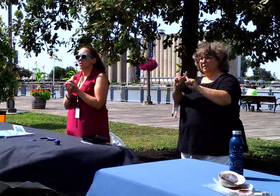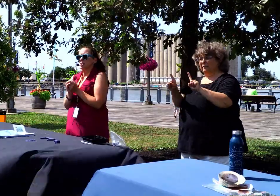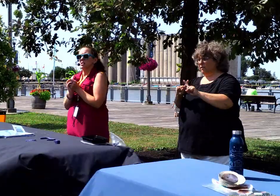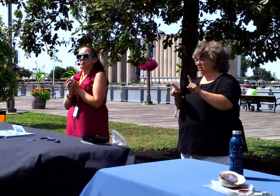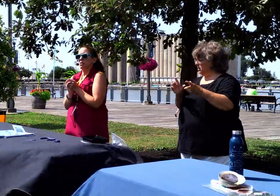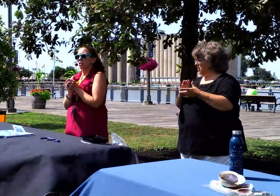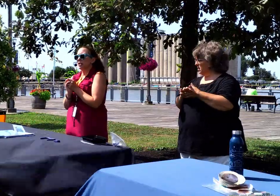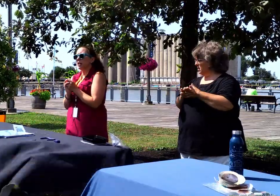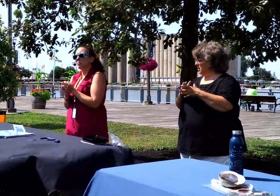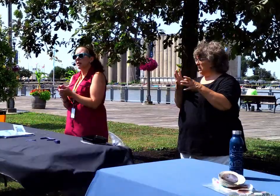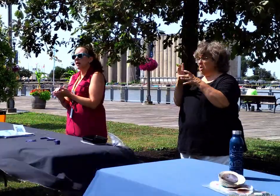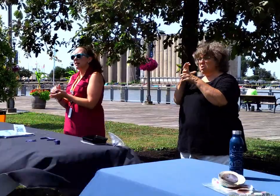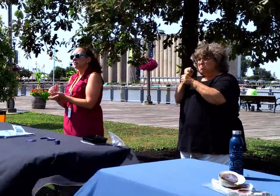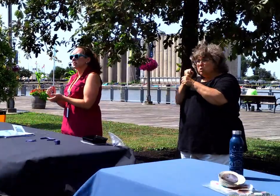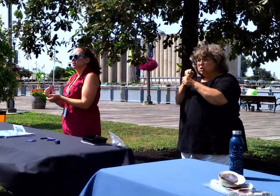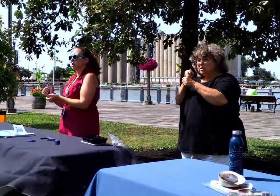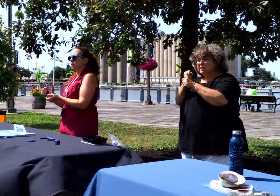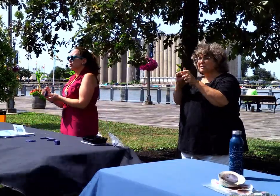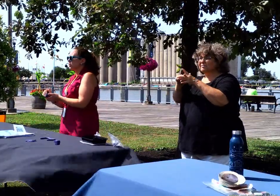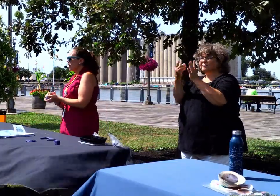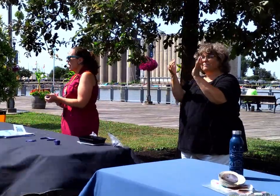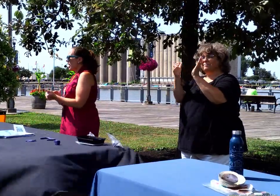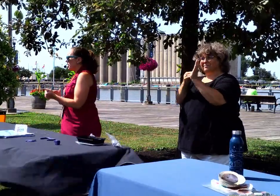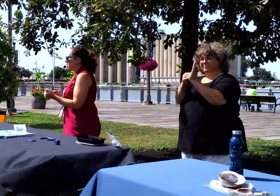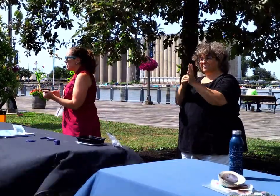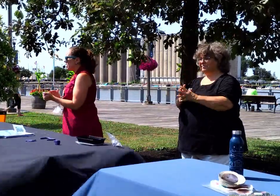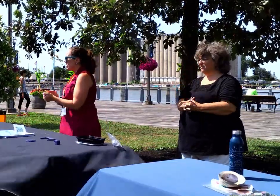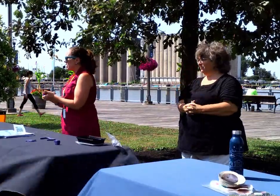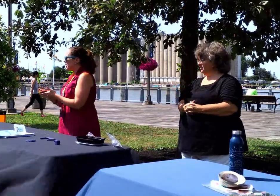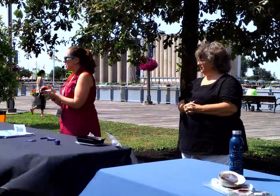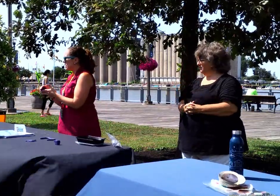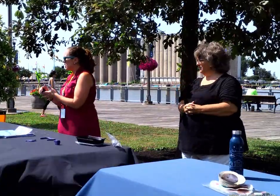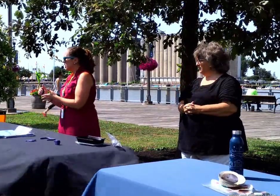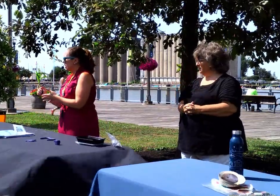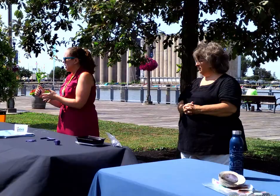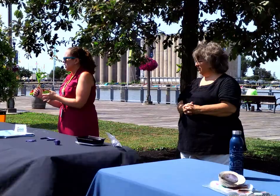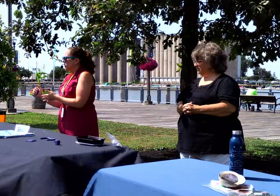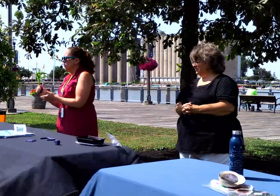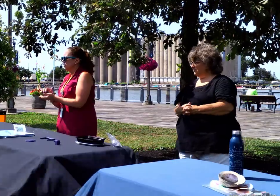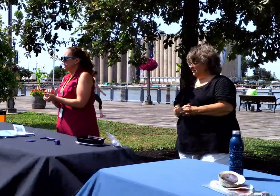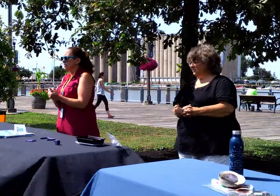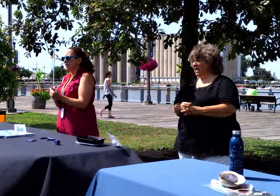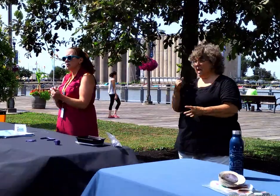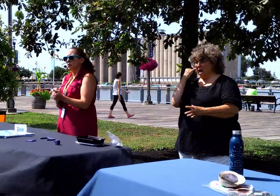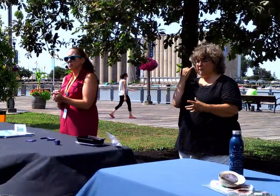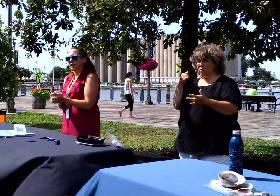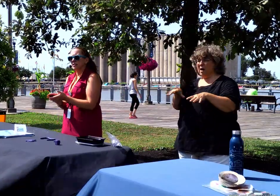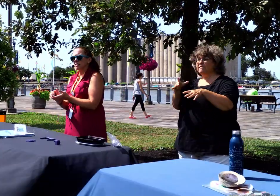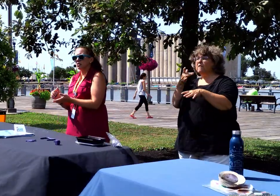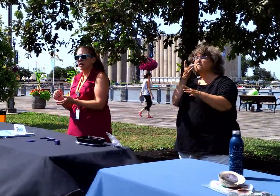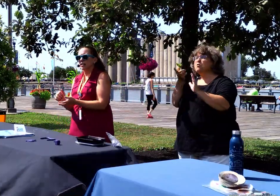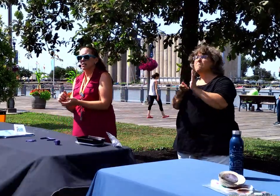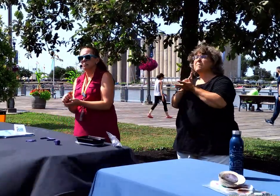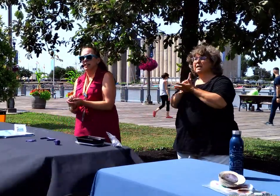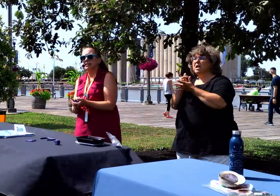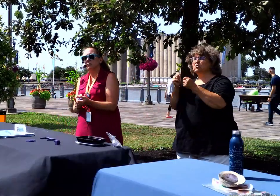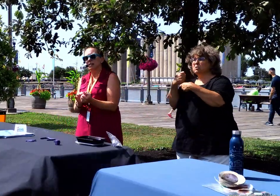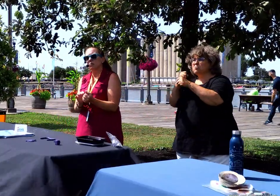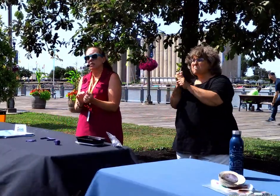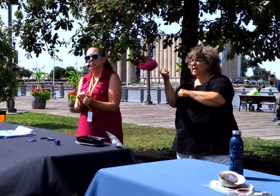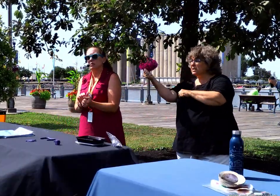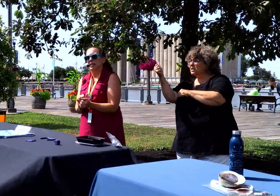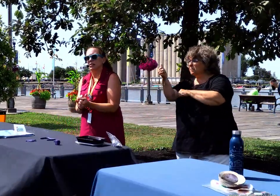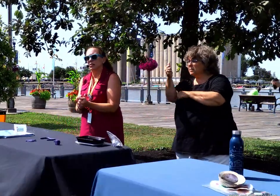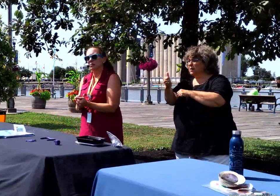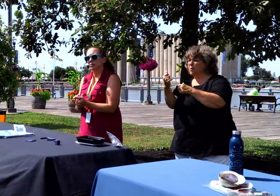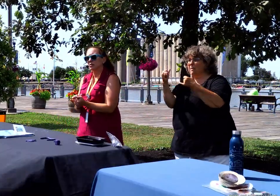just smush it up and start fresh. So if you'd like to take a few minutes and try to make something